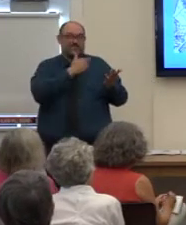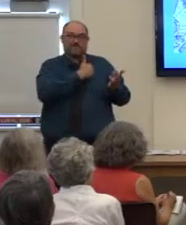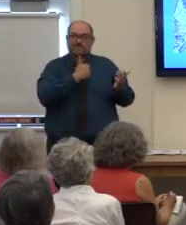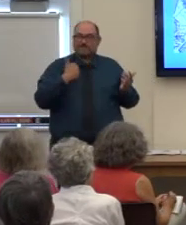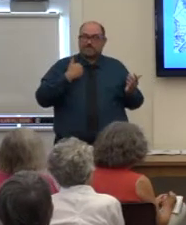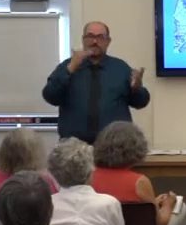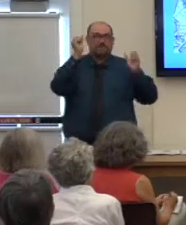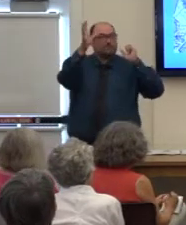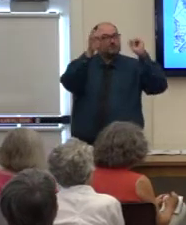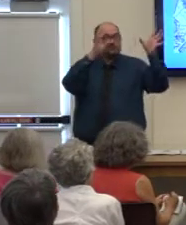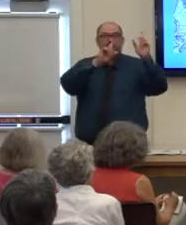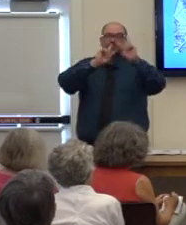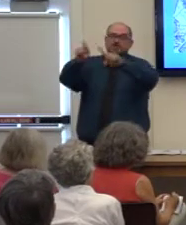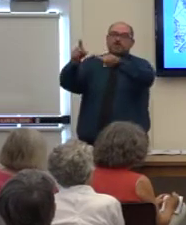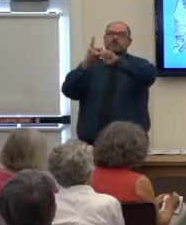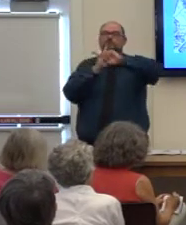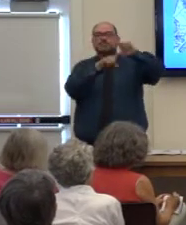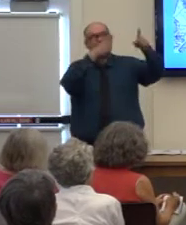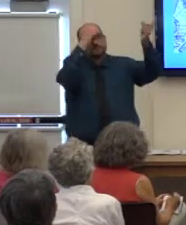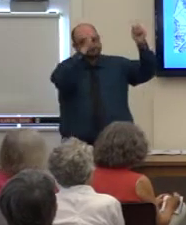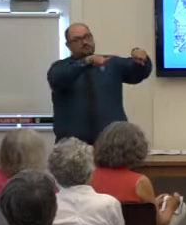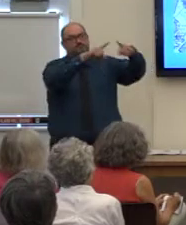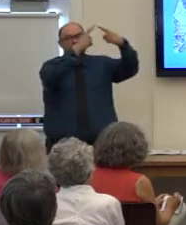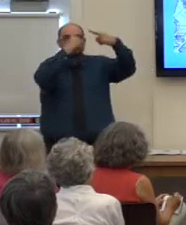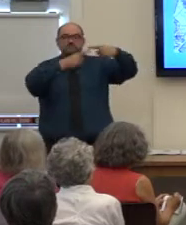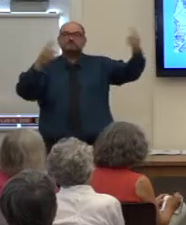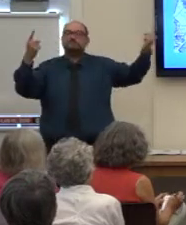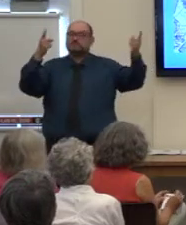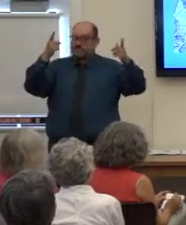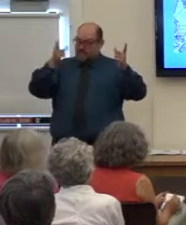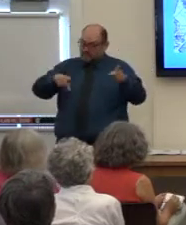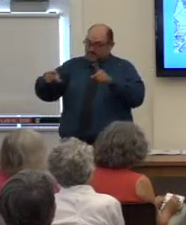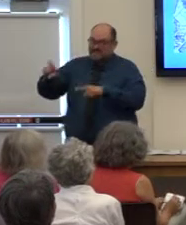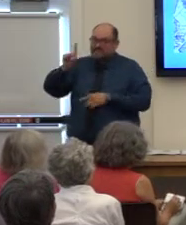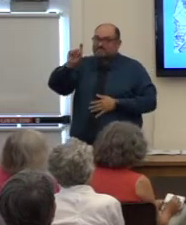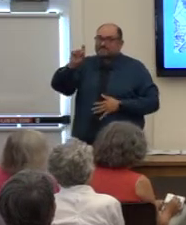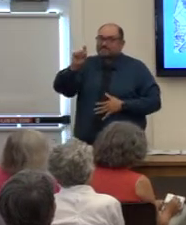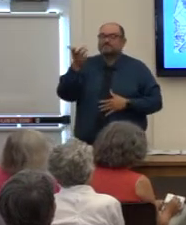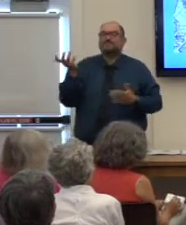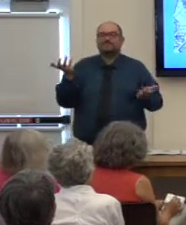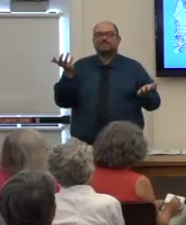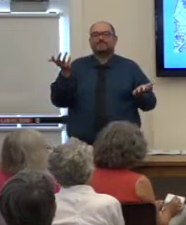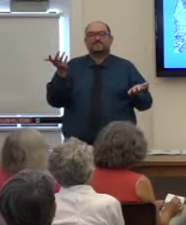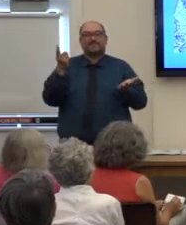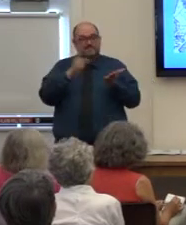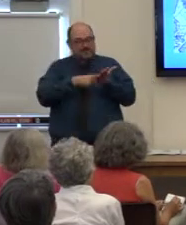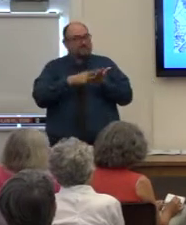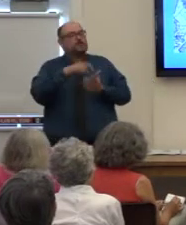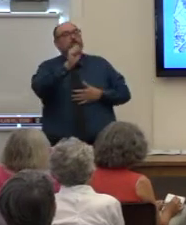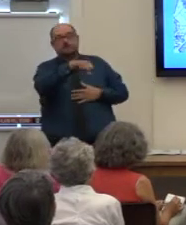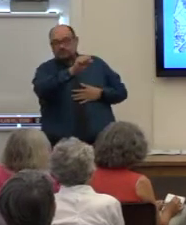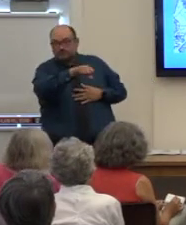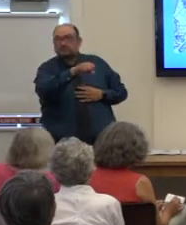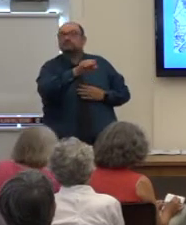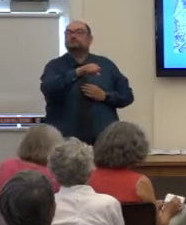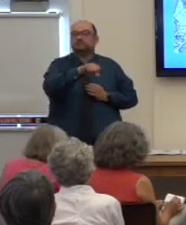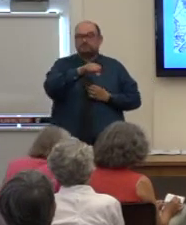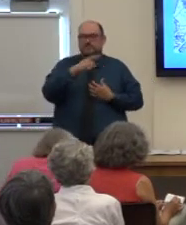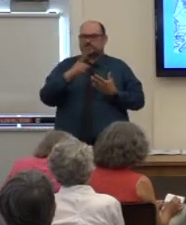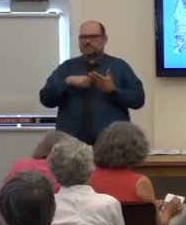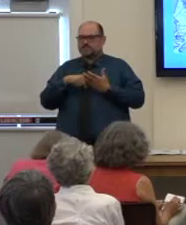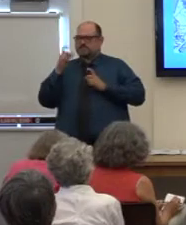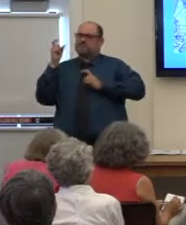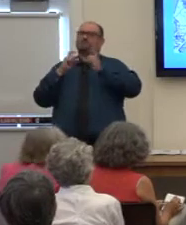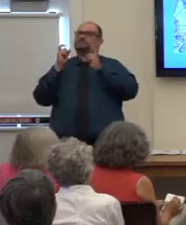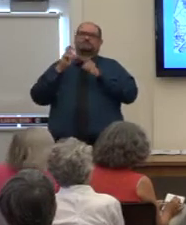disagreeing with whatever the pastor was saying that day, sometimes nodding as they did, sometimes with a stern expression on their face